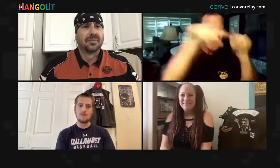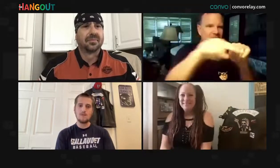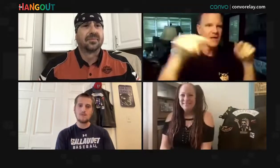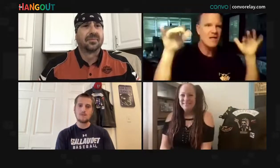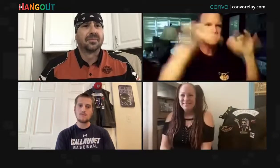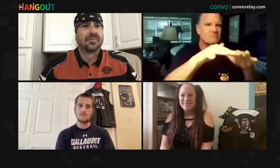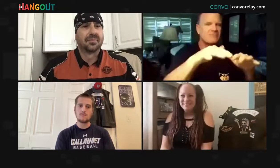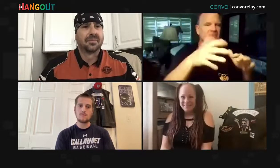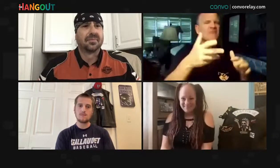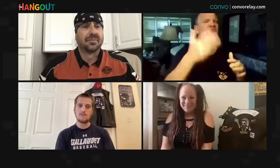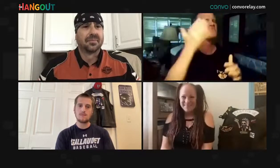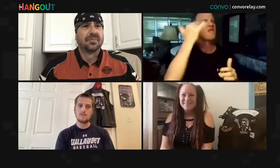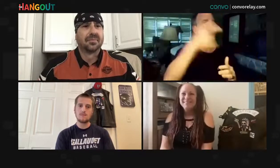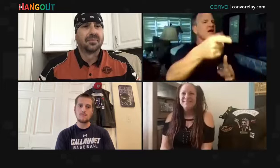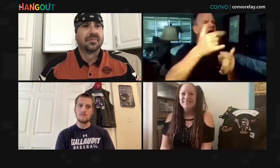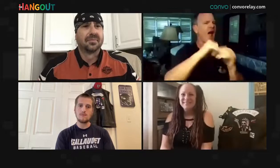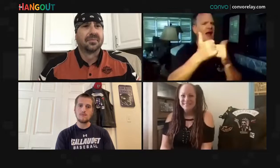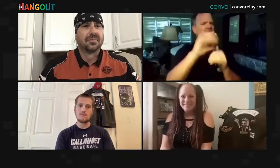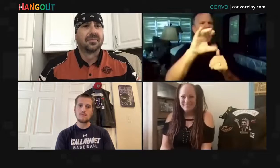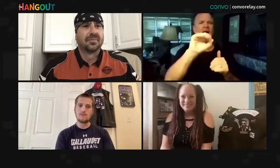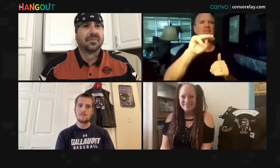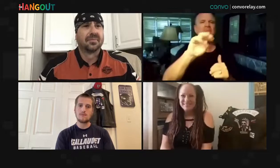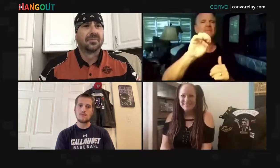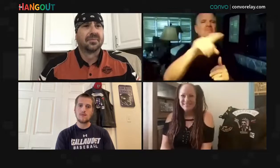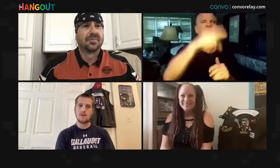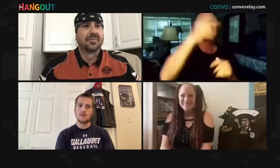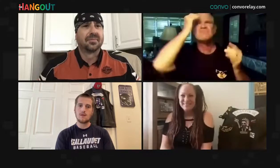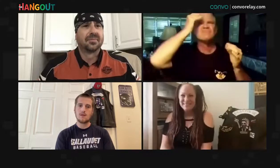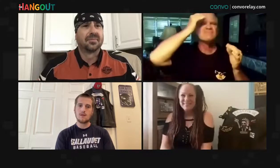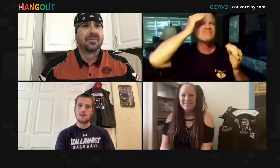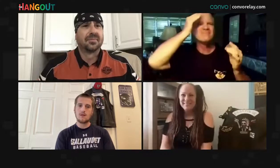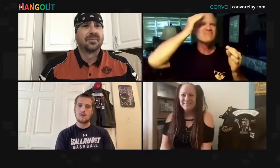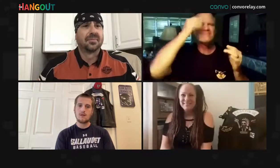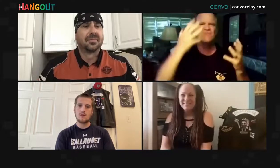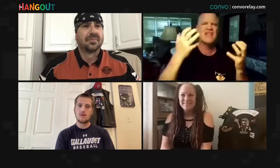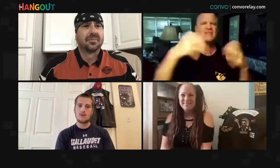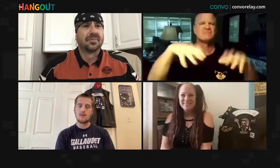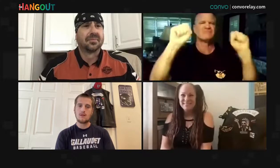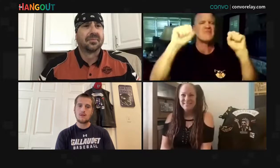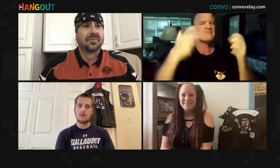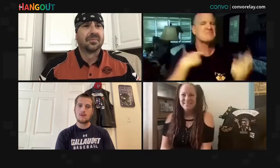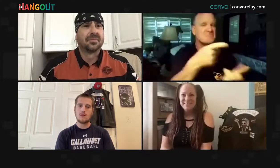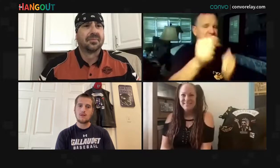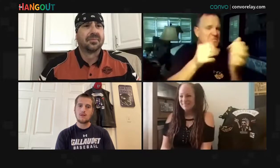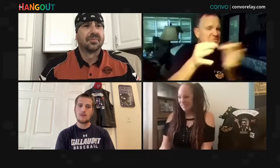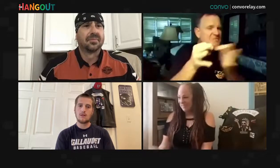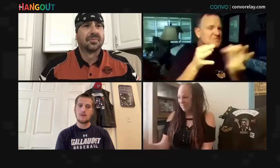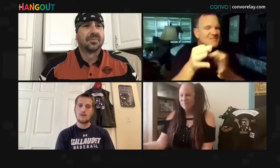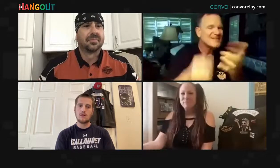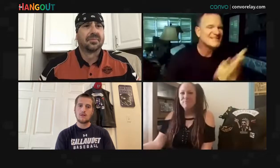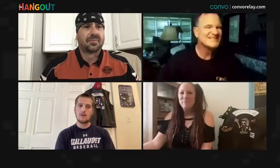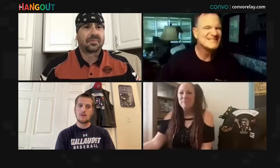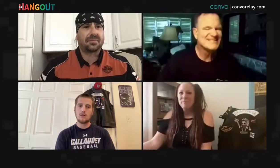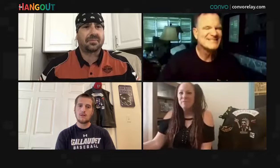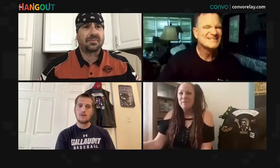up Bike Week. There were so many people that went out there. So let me know what sparked your interest in hosting